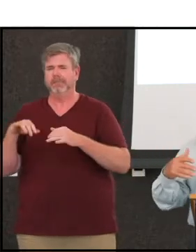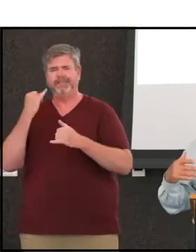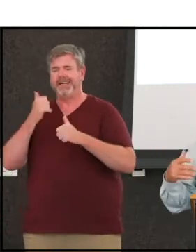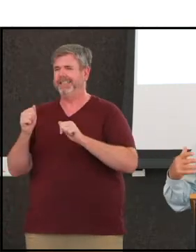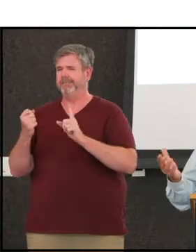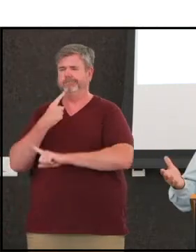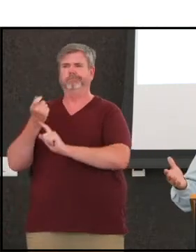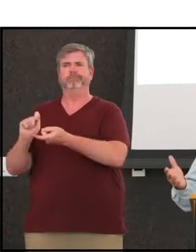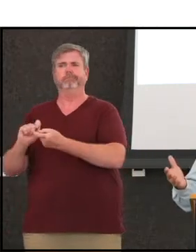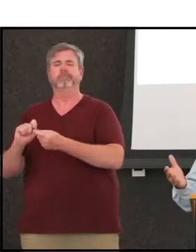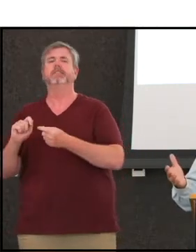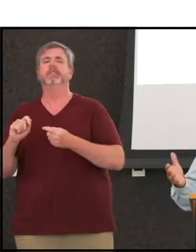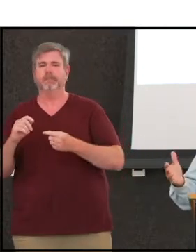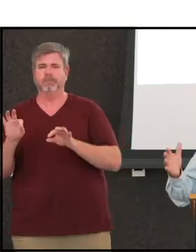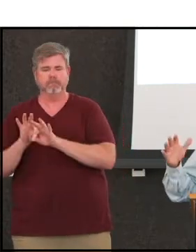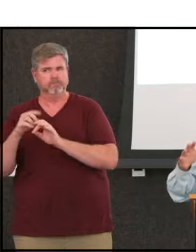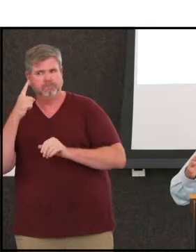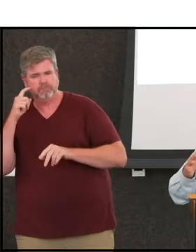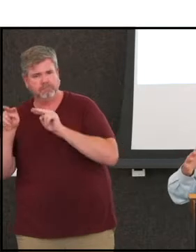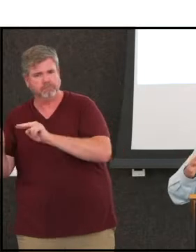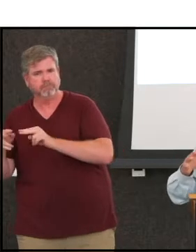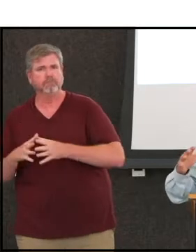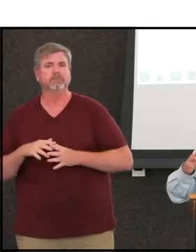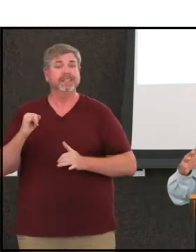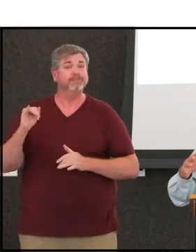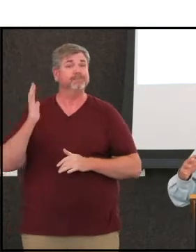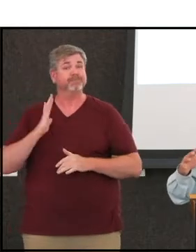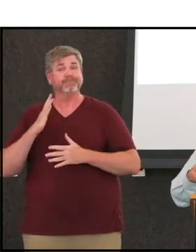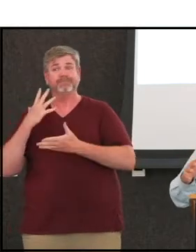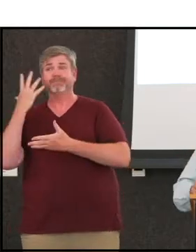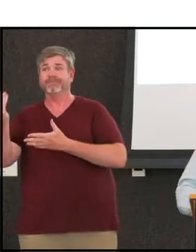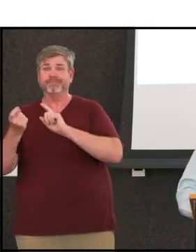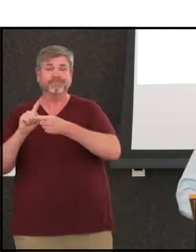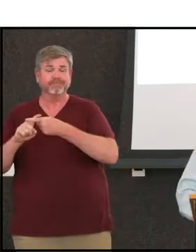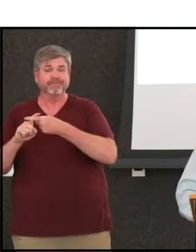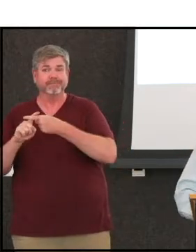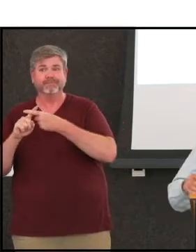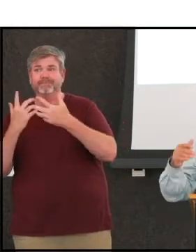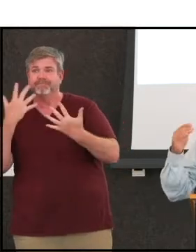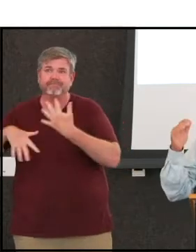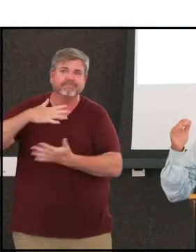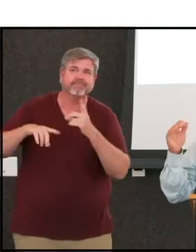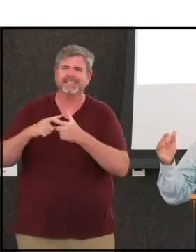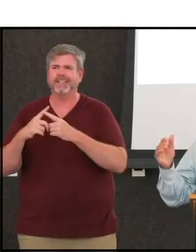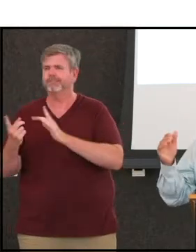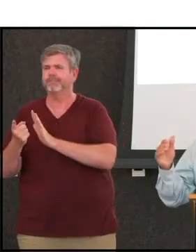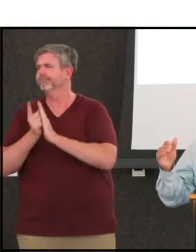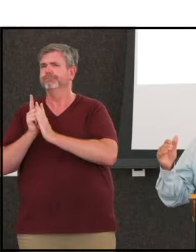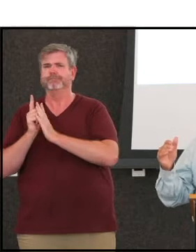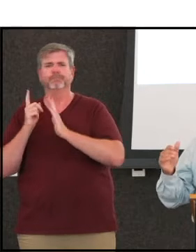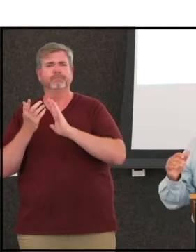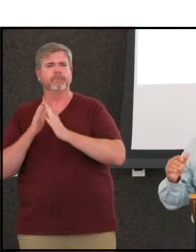happy, they have friends, and then all of a sudden there is more anxiety and depression, sleep is